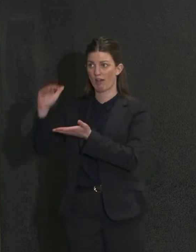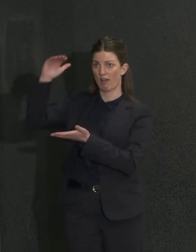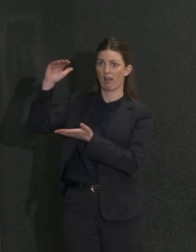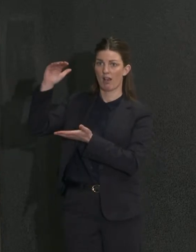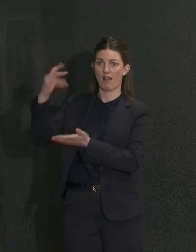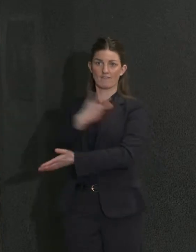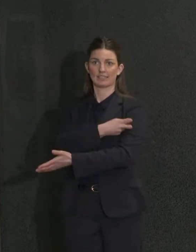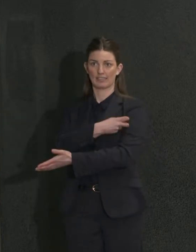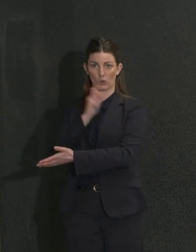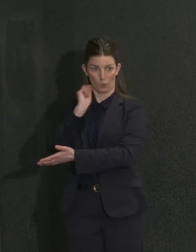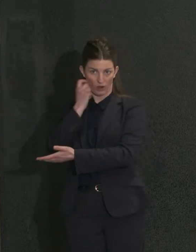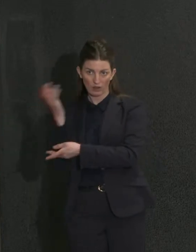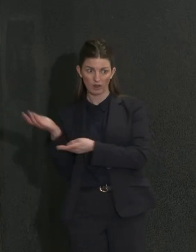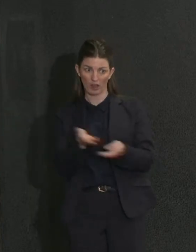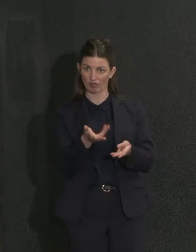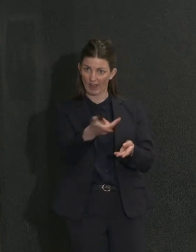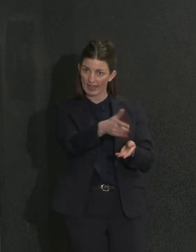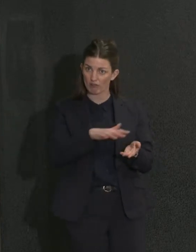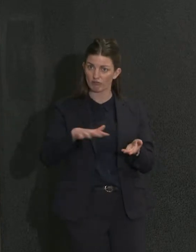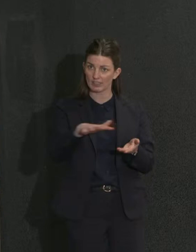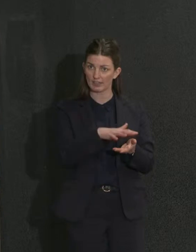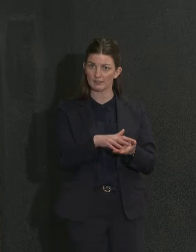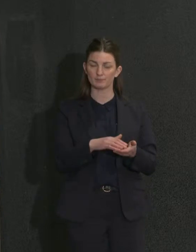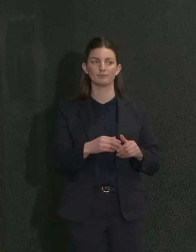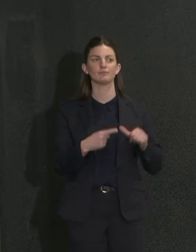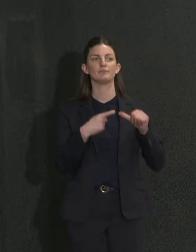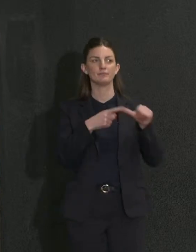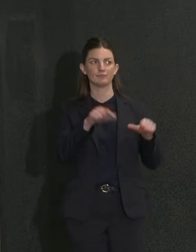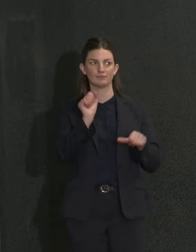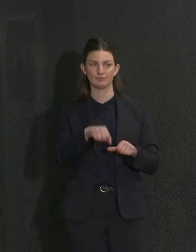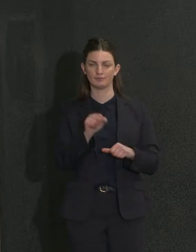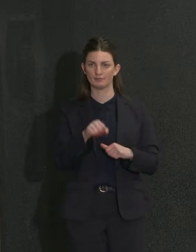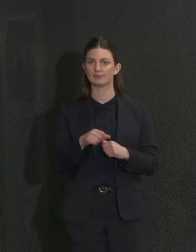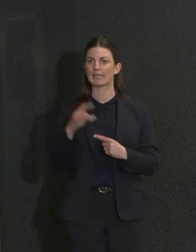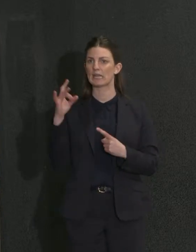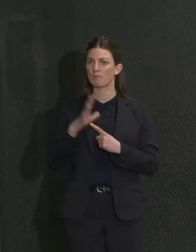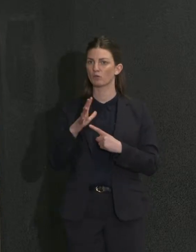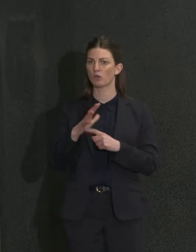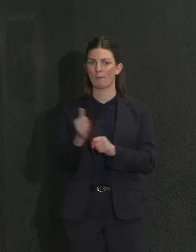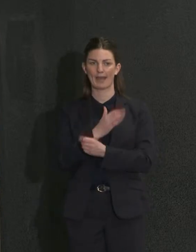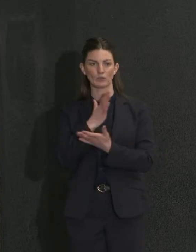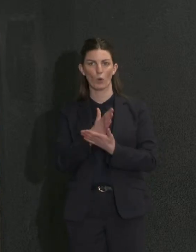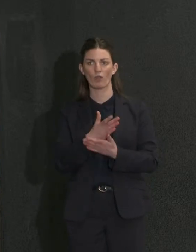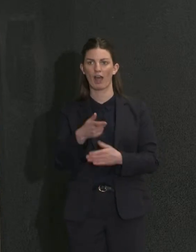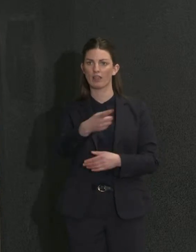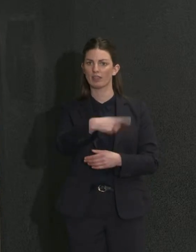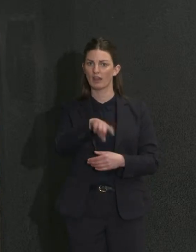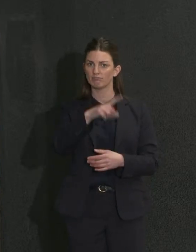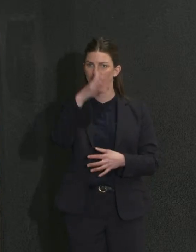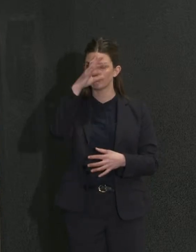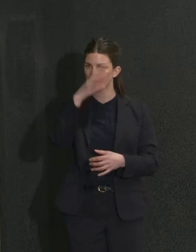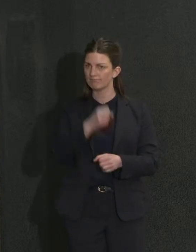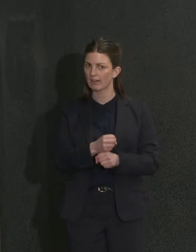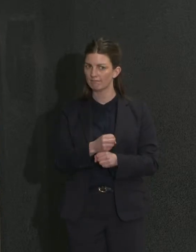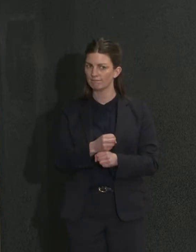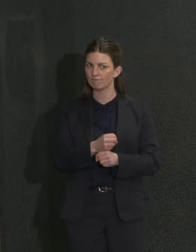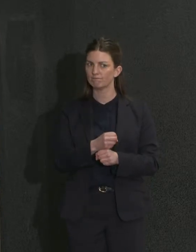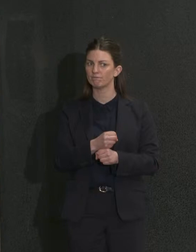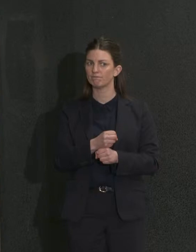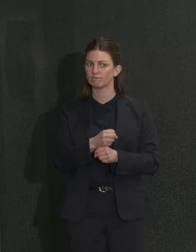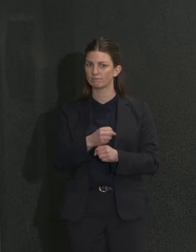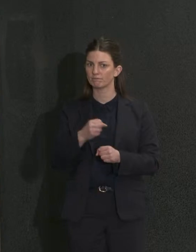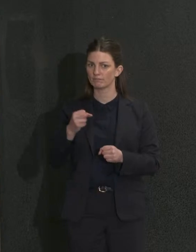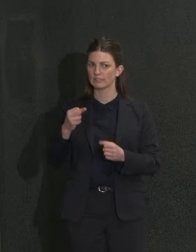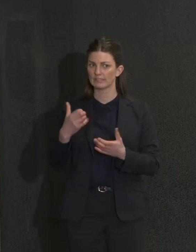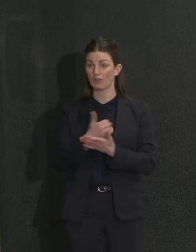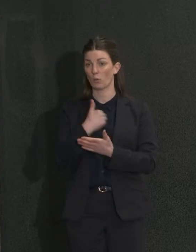appreciate, I think, in relation to AstraZeneca, confidence is very important, and having a medically-led model, medical or pharmacy-led model is very important. We will have more